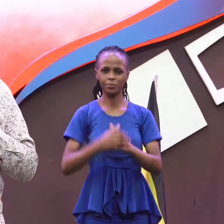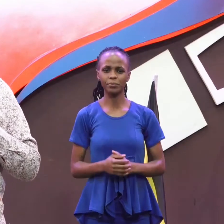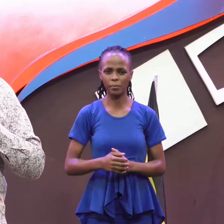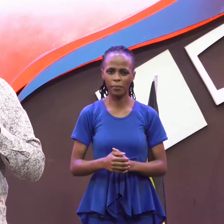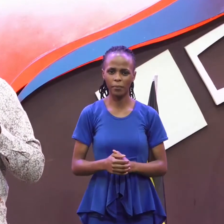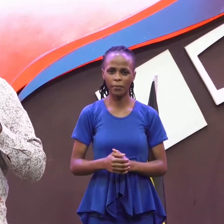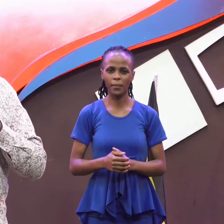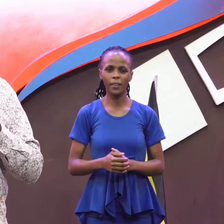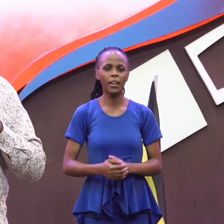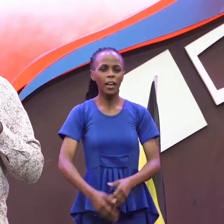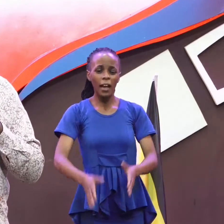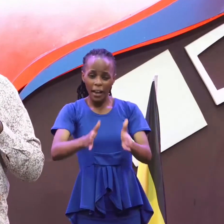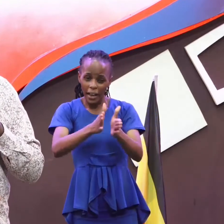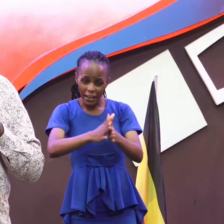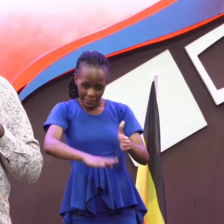nation of God.